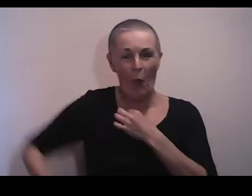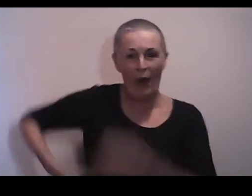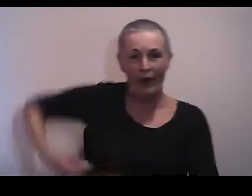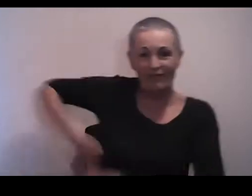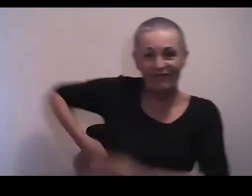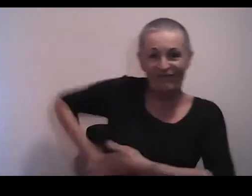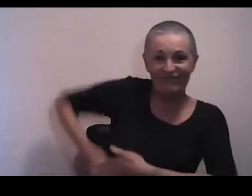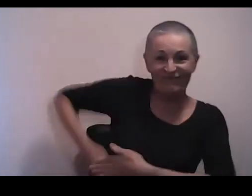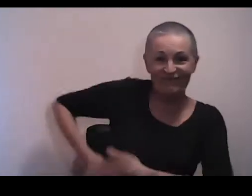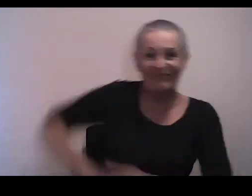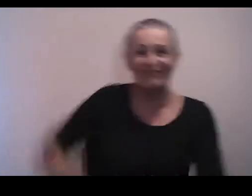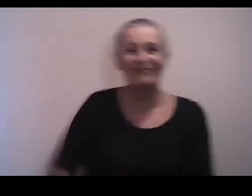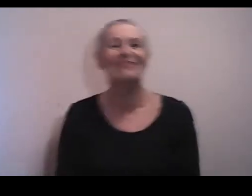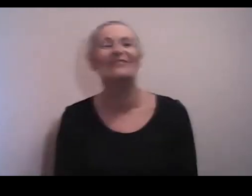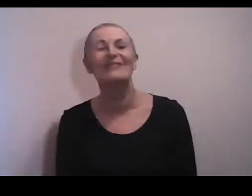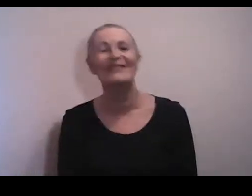the top.